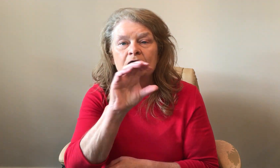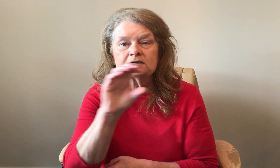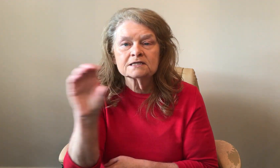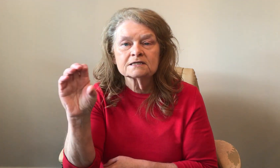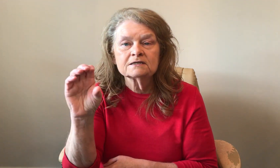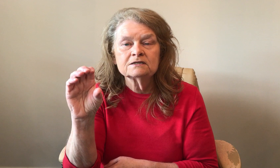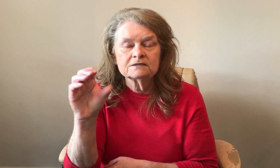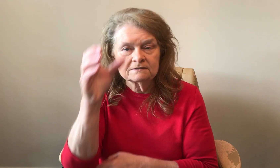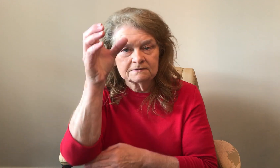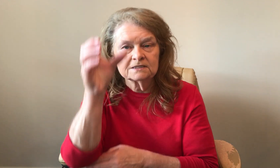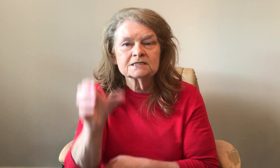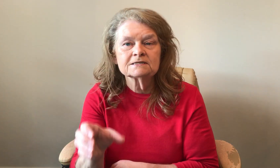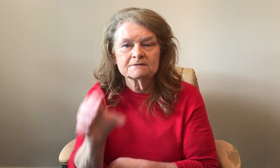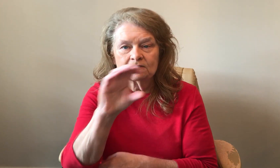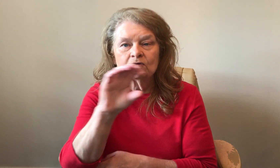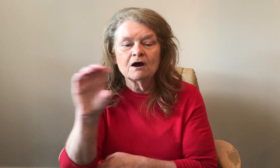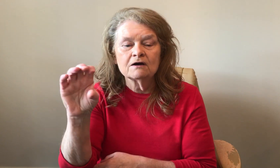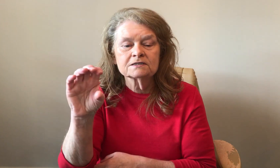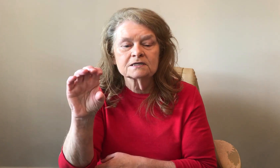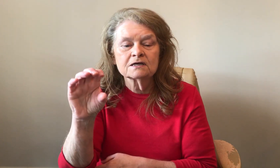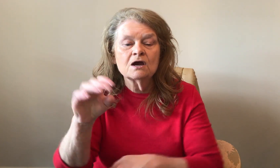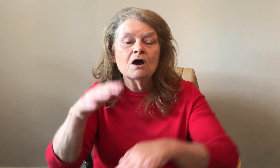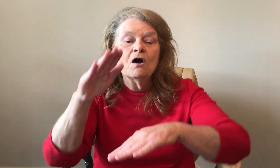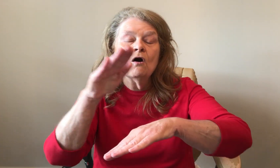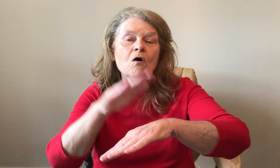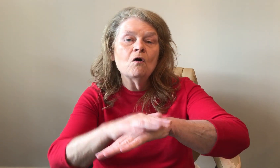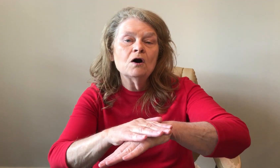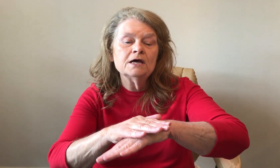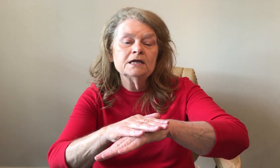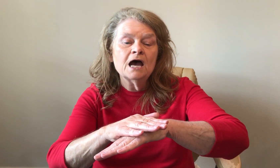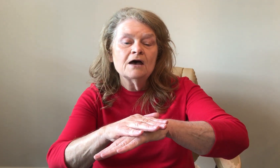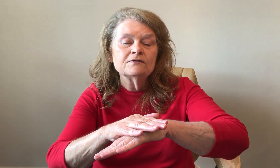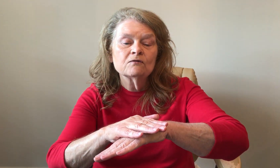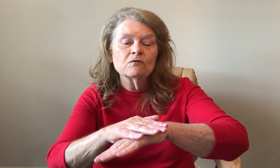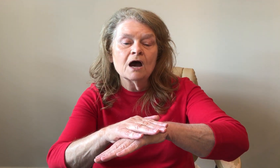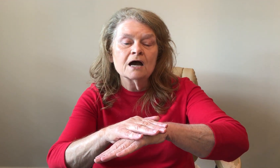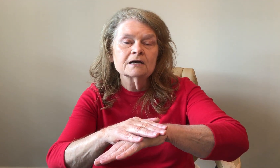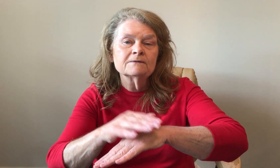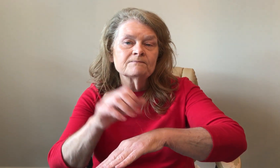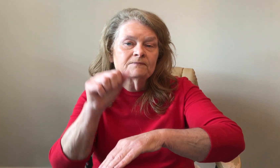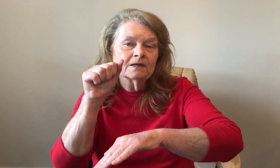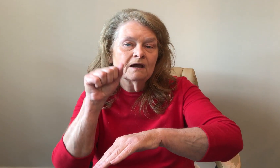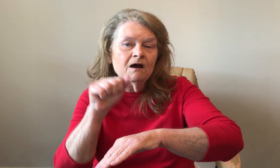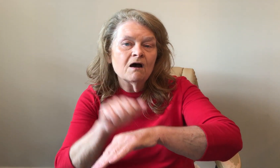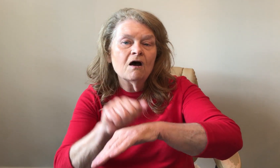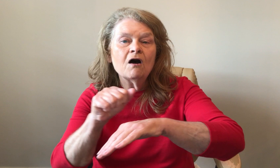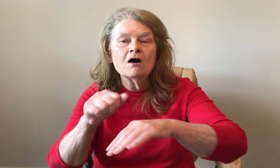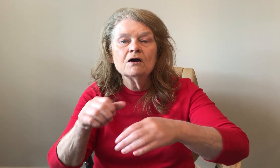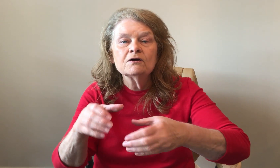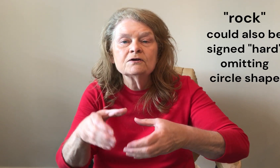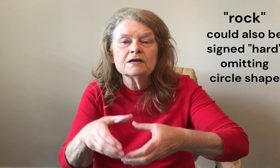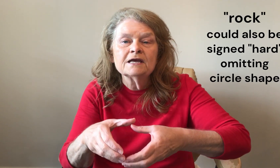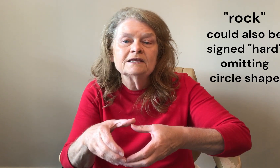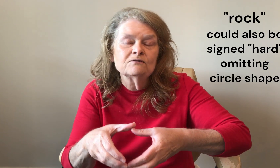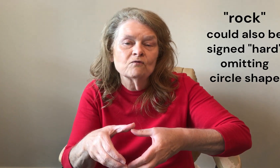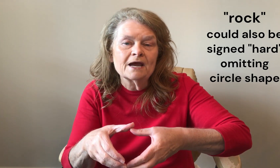cross, this cross, on the rock. Hard and then